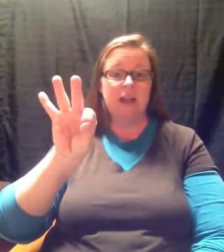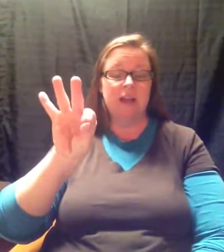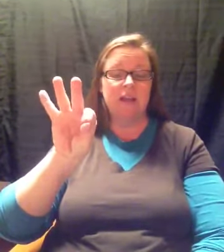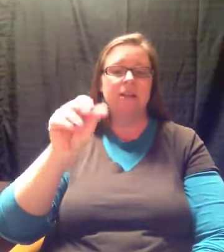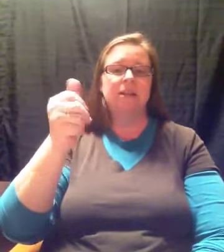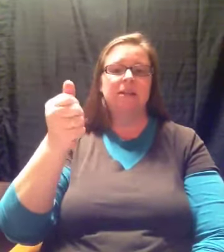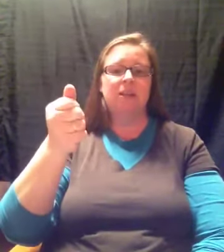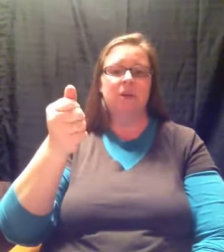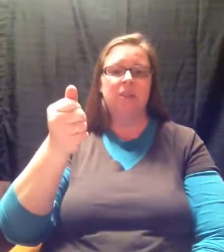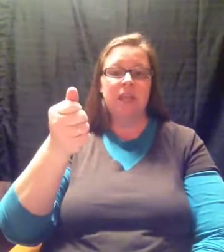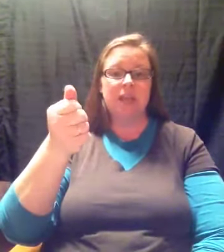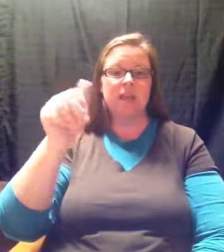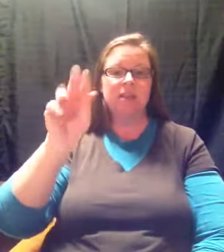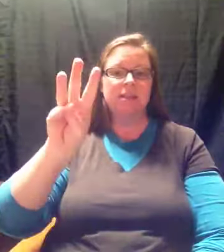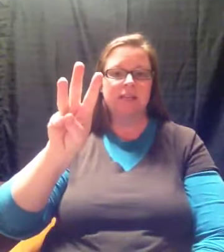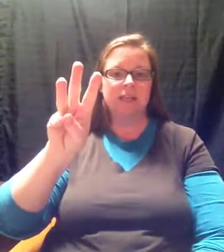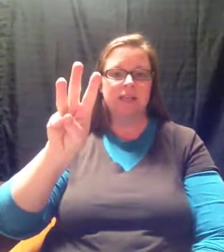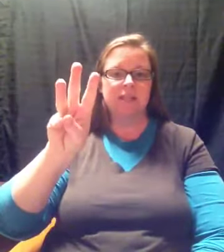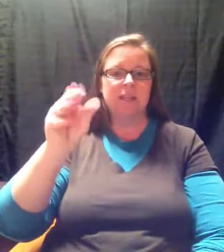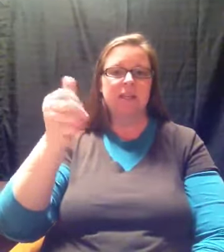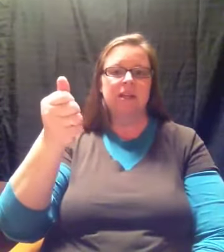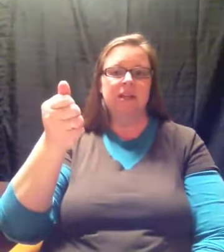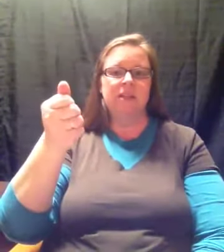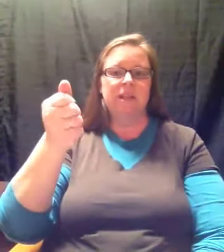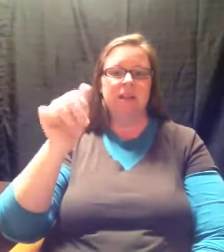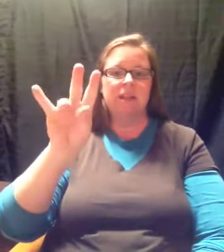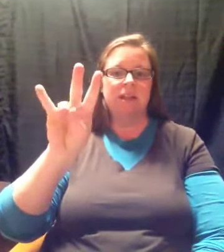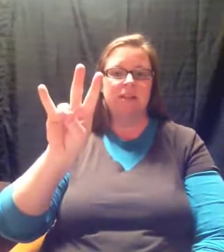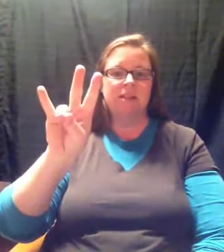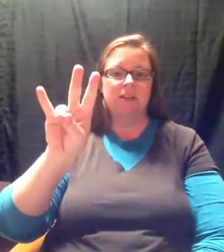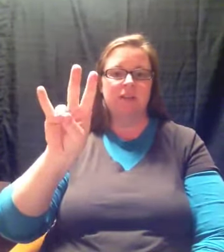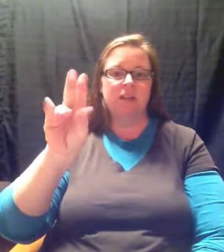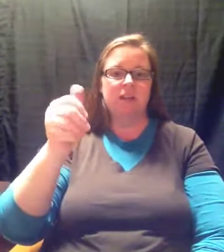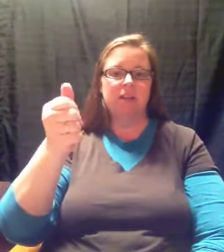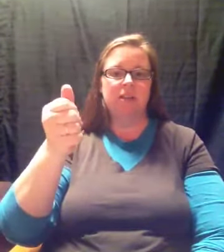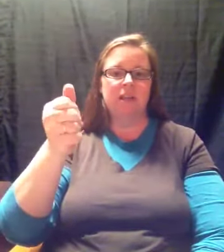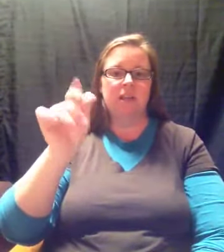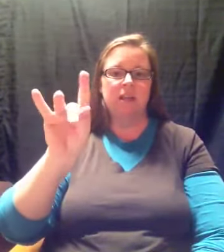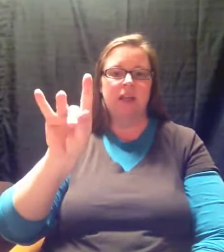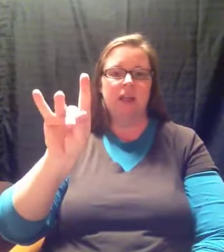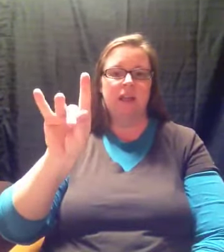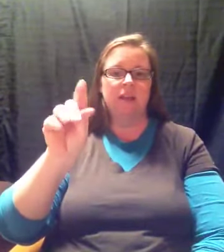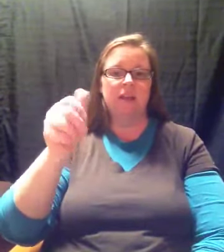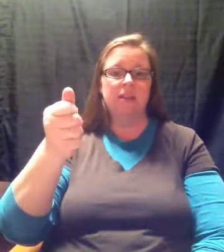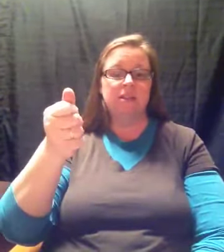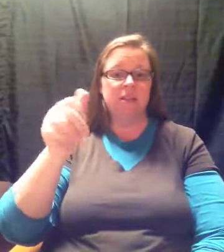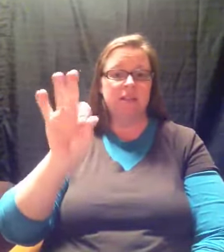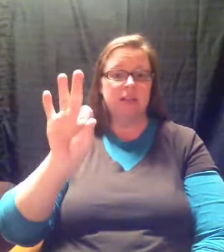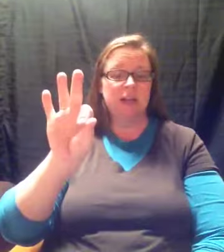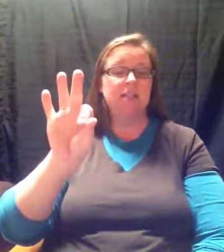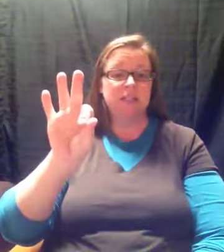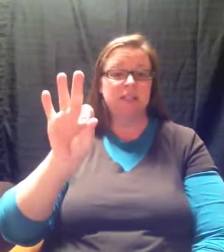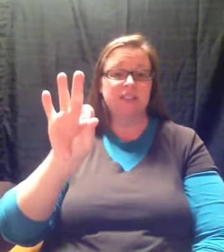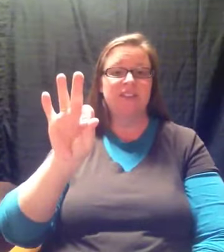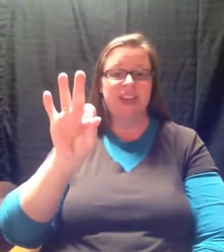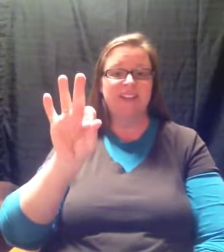9. So 10, 6, 10, 7, 10, 8, 10, 9, 16, 17, 18,